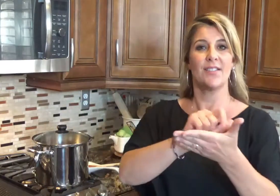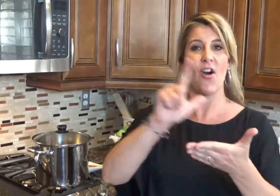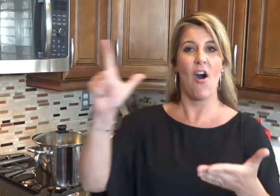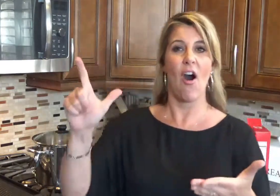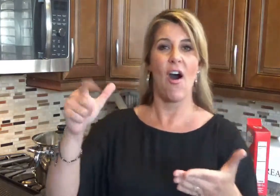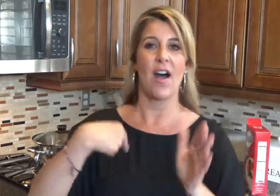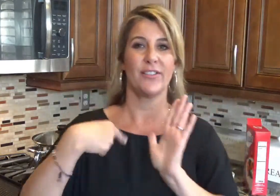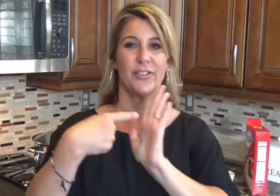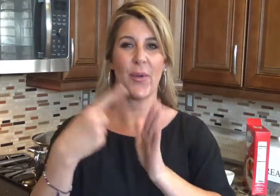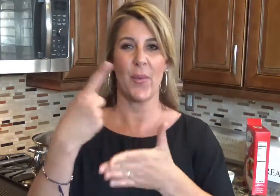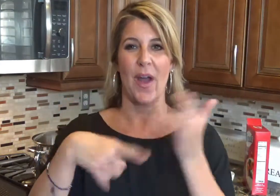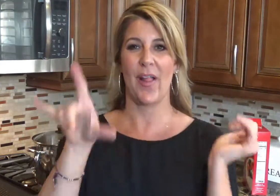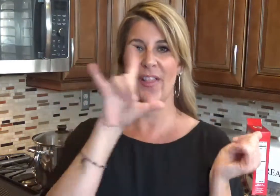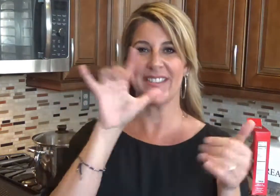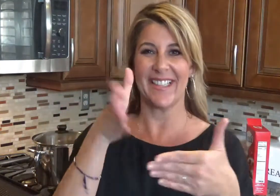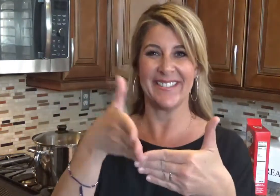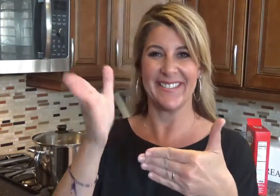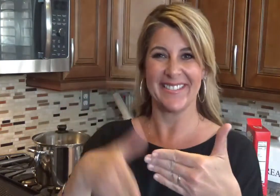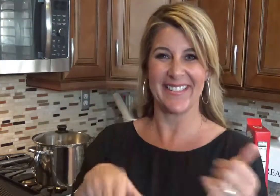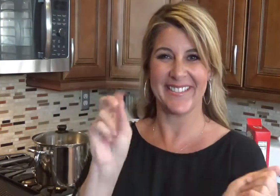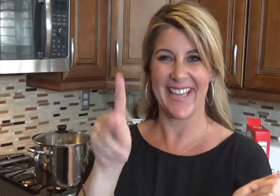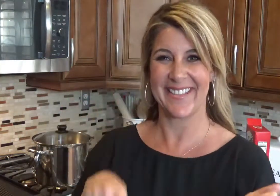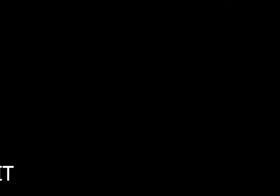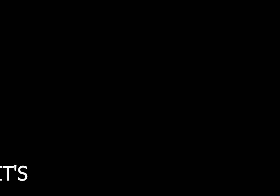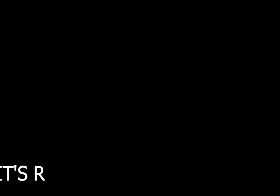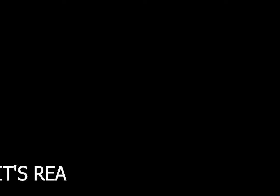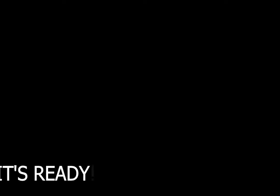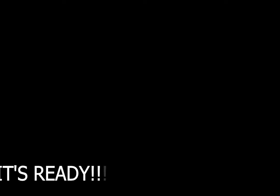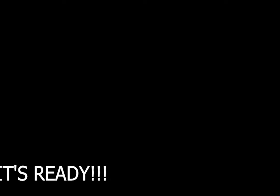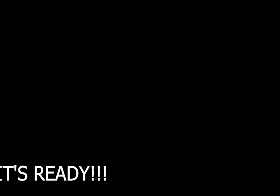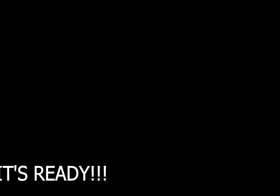All right, that is all. So I'll show you what it looks like in the end.